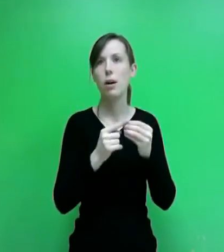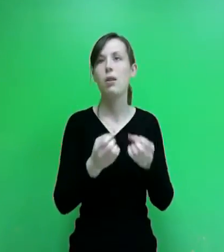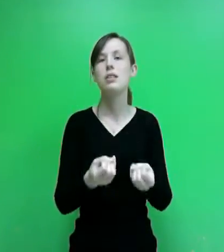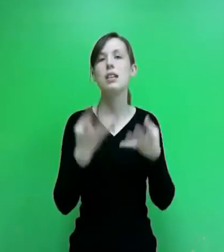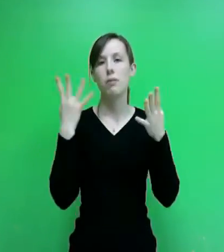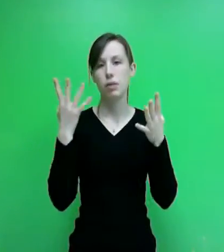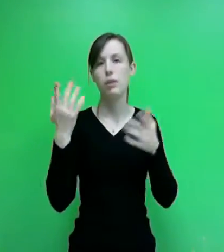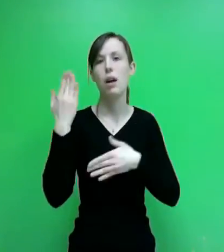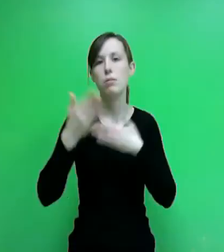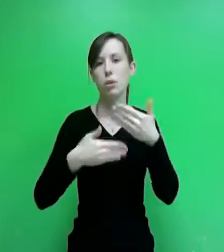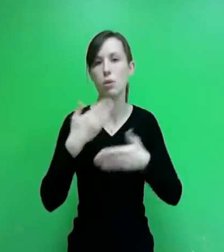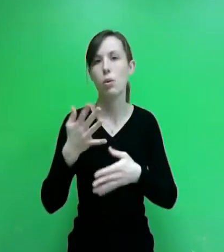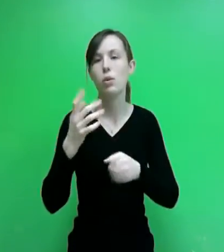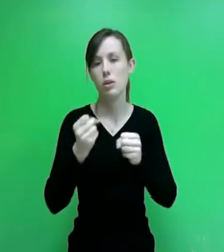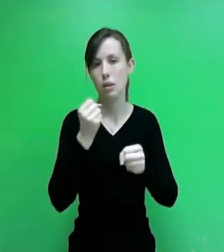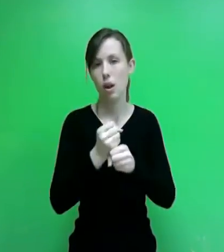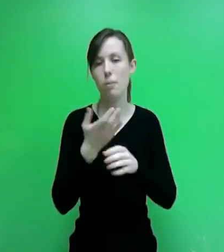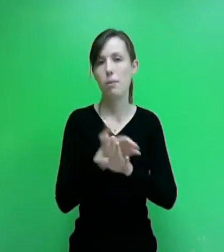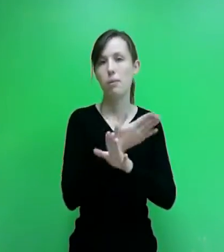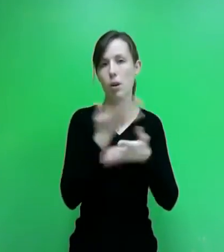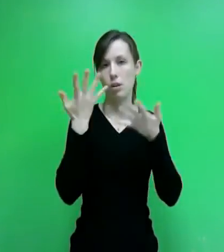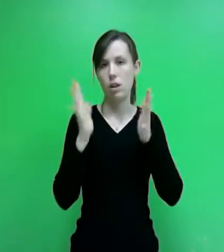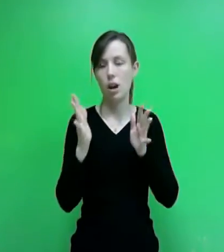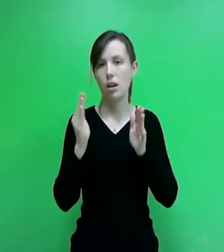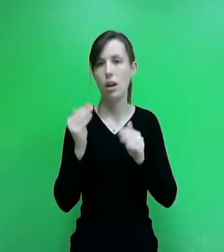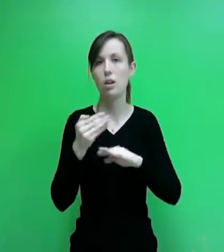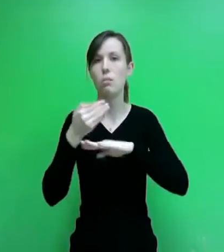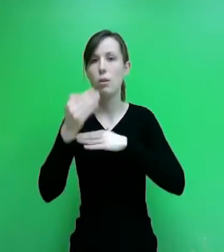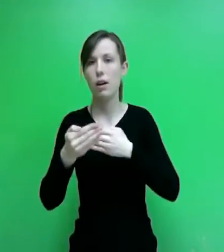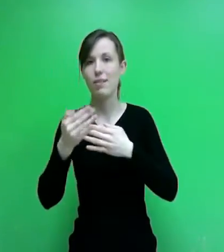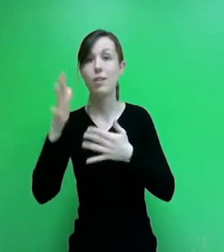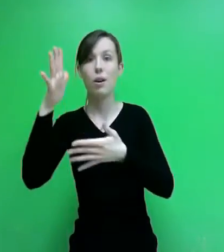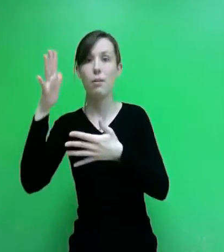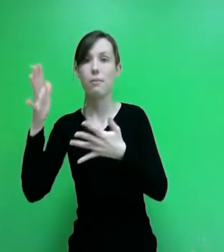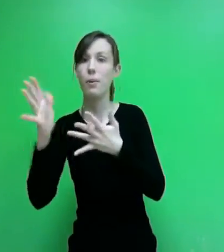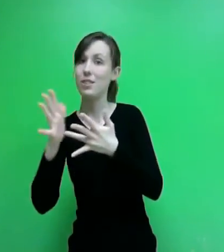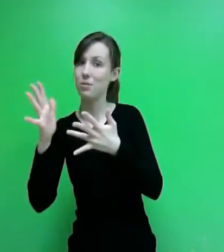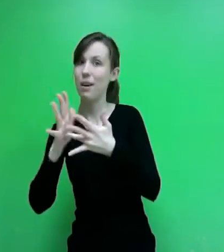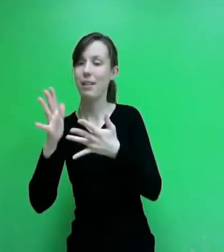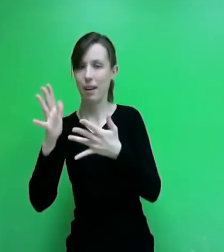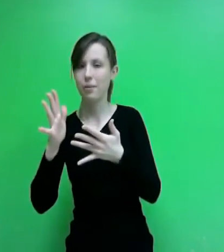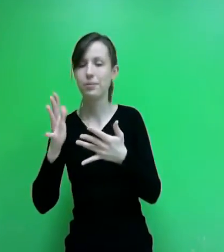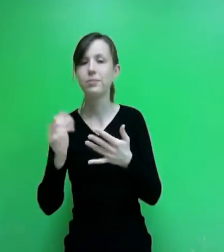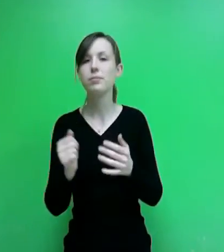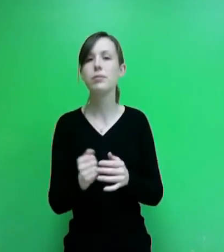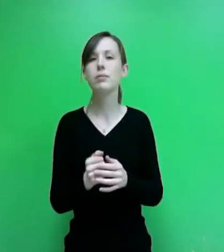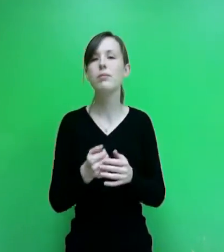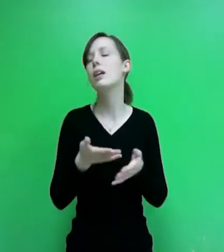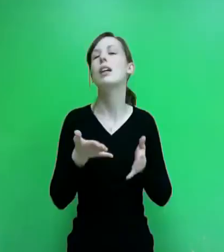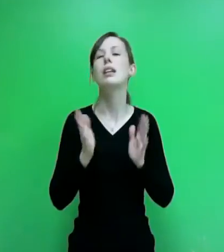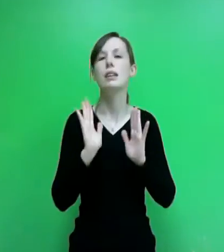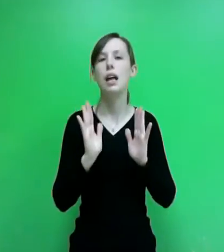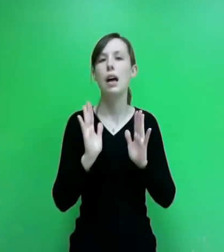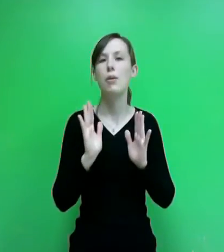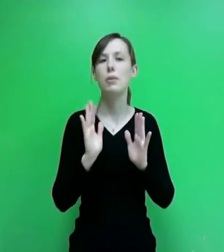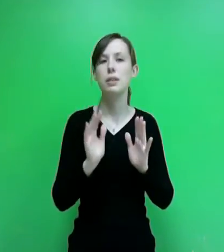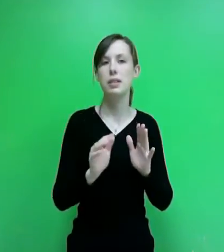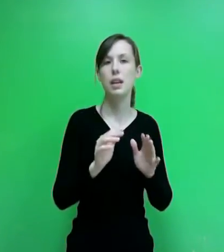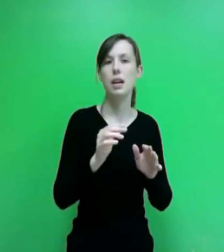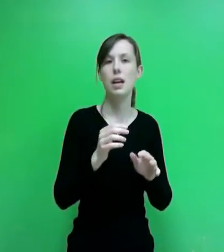the year before you're done and move on to your freshman year. And allows involuntary servitude as a punishment for crime.